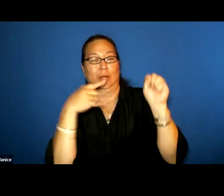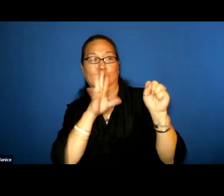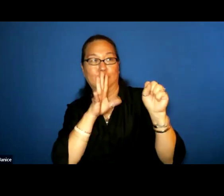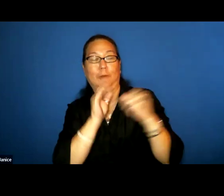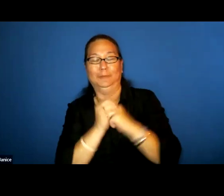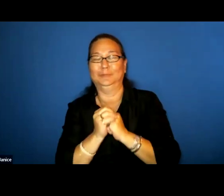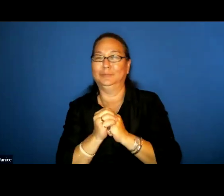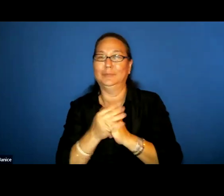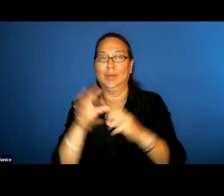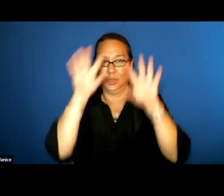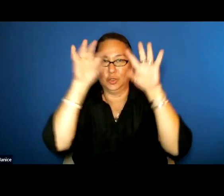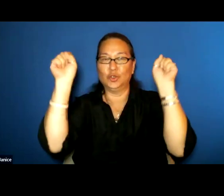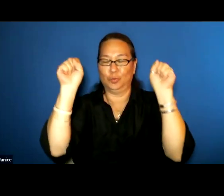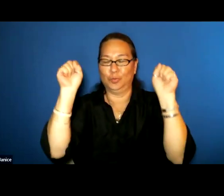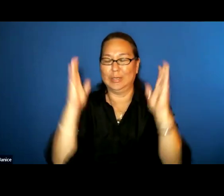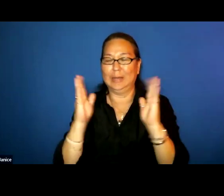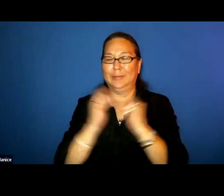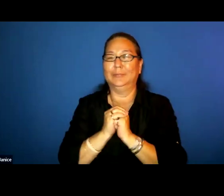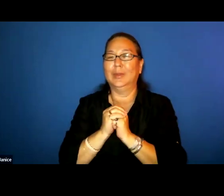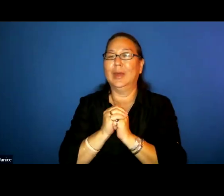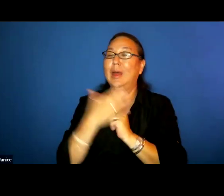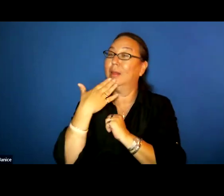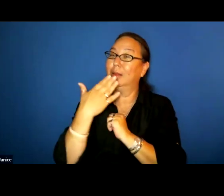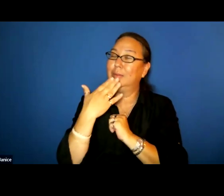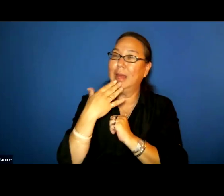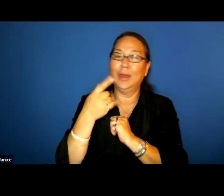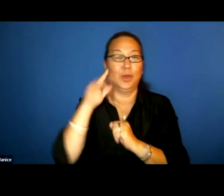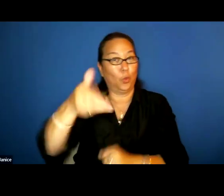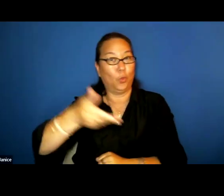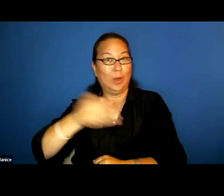So thank you and welcome back to an exciting school year.